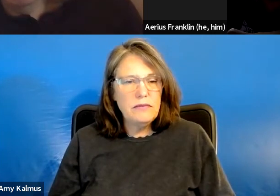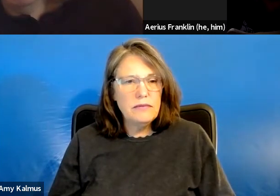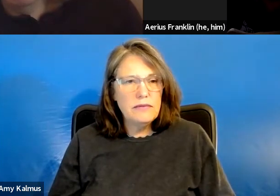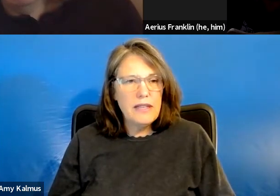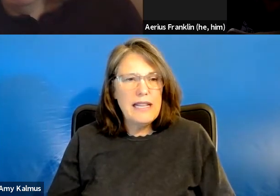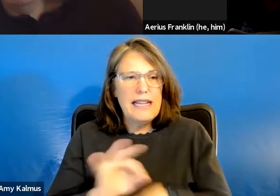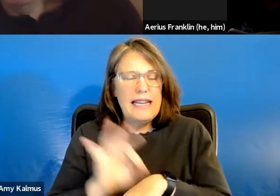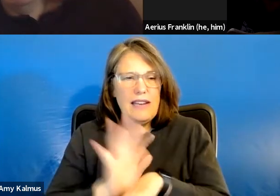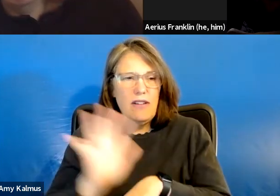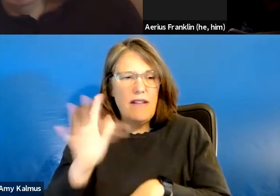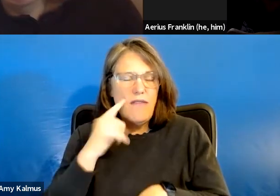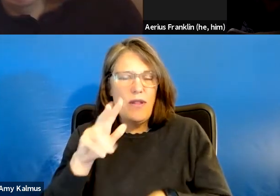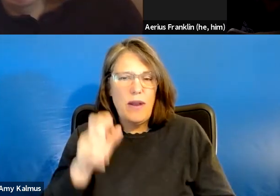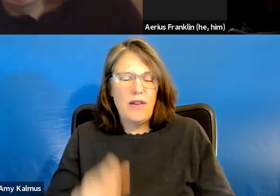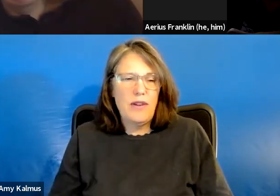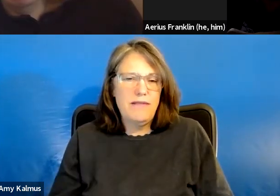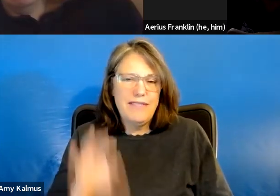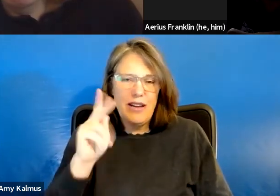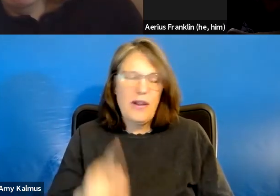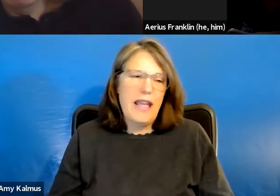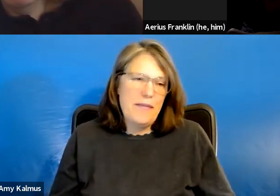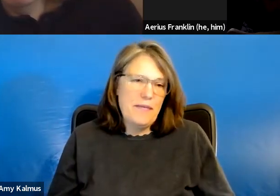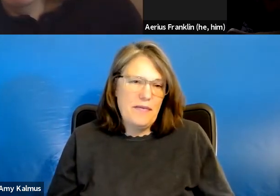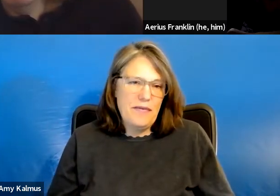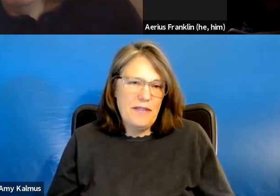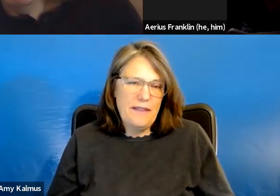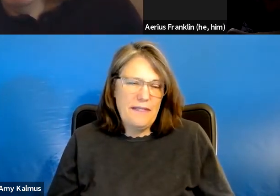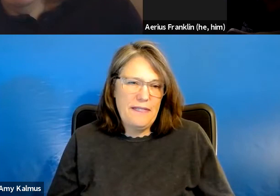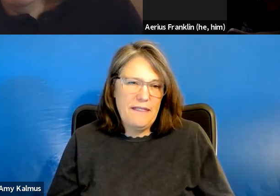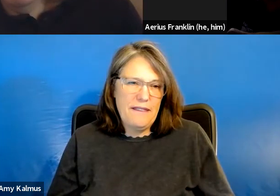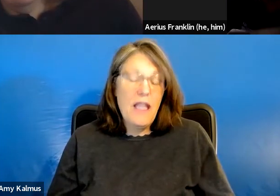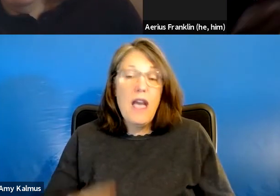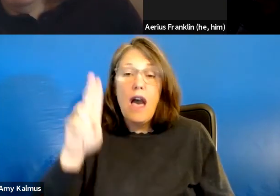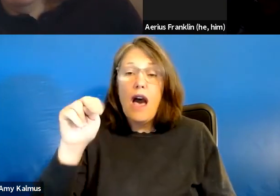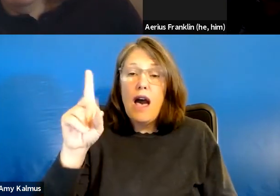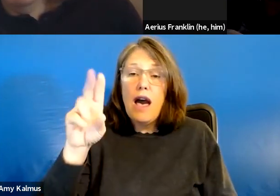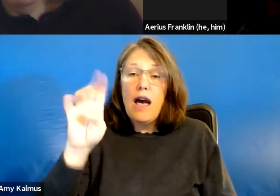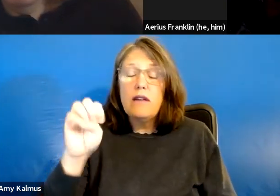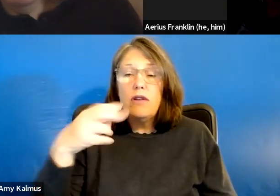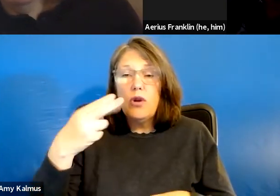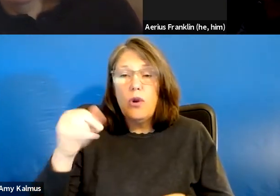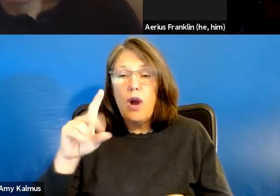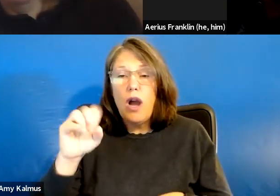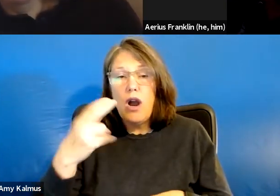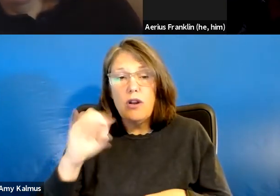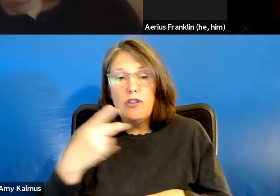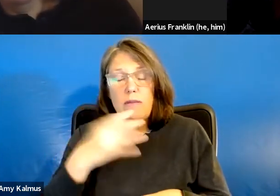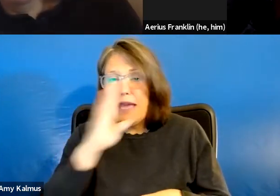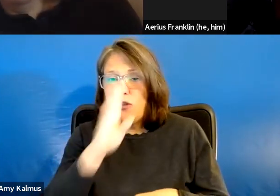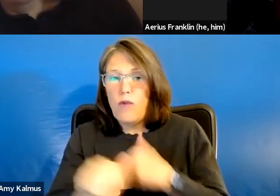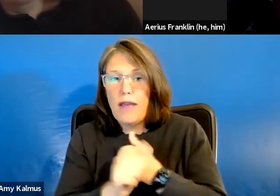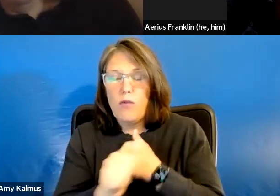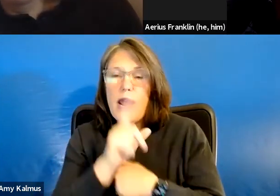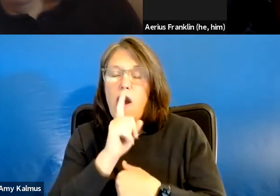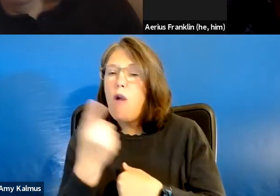9 to 5, 300. Okay, great. Undue hardship and direct threat are